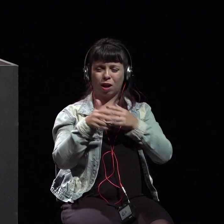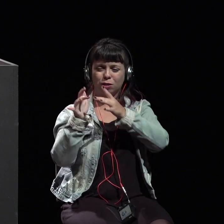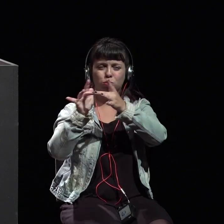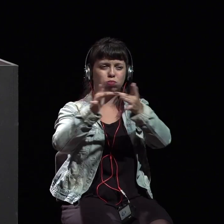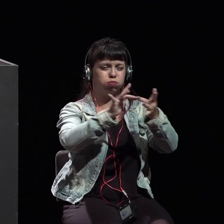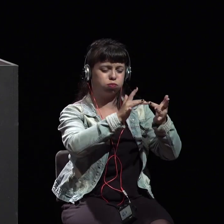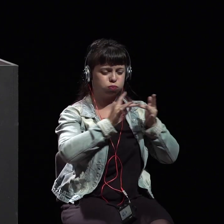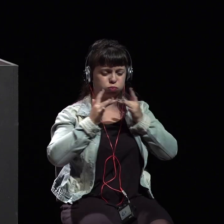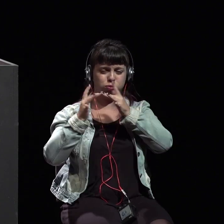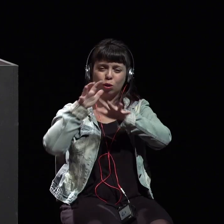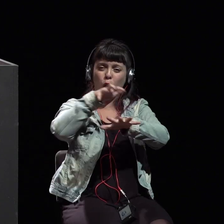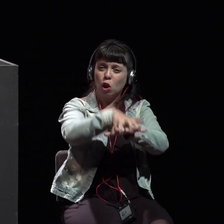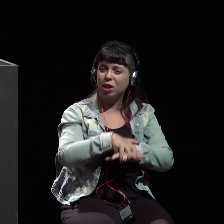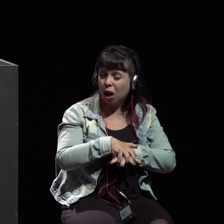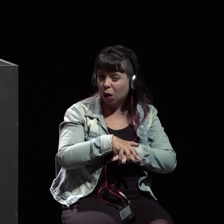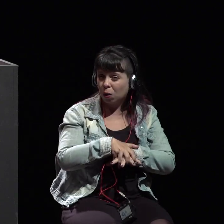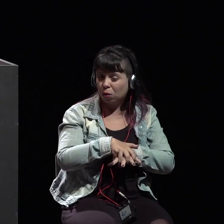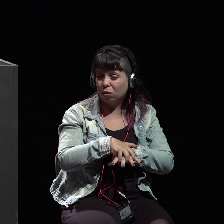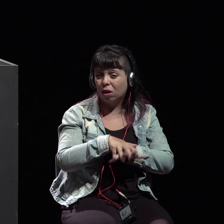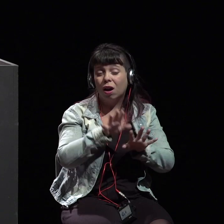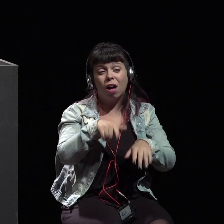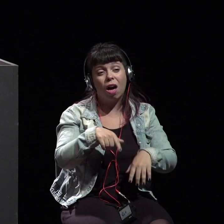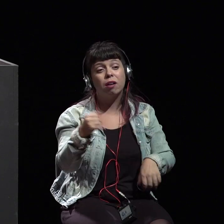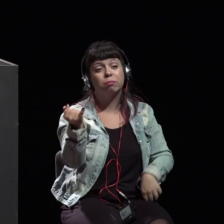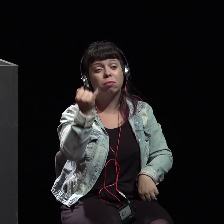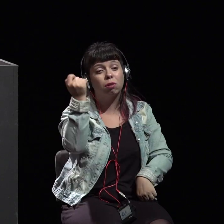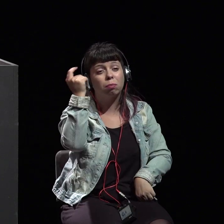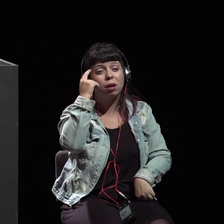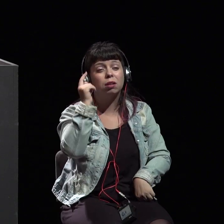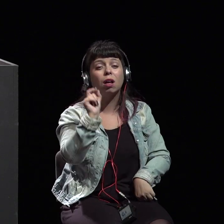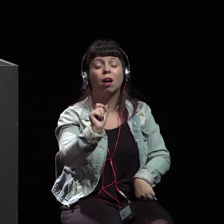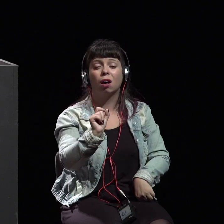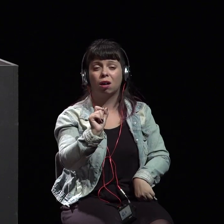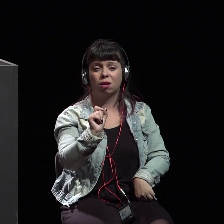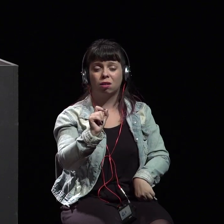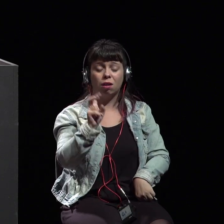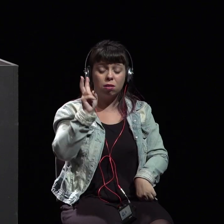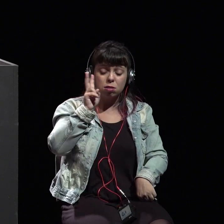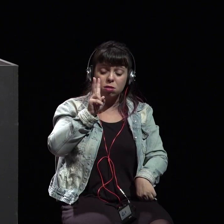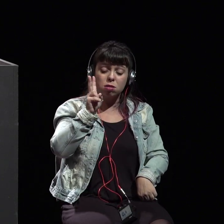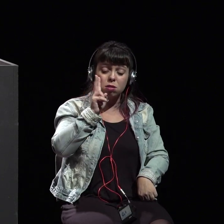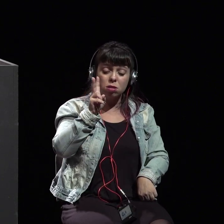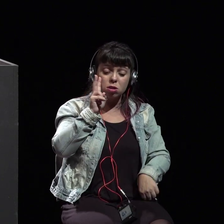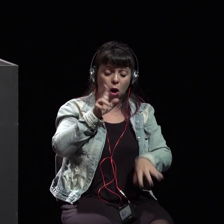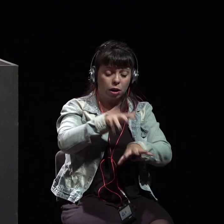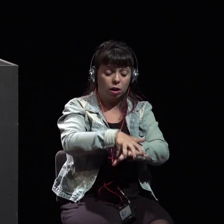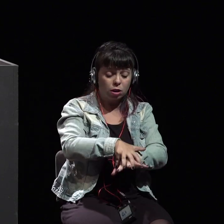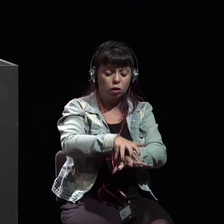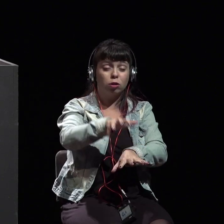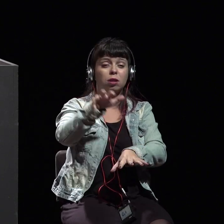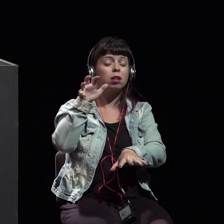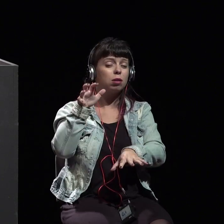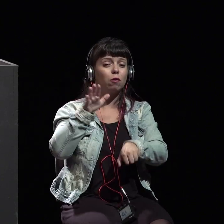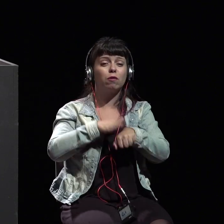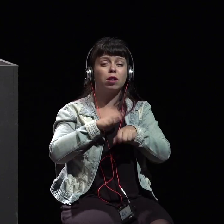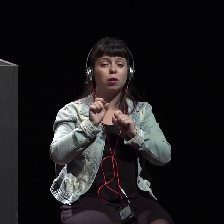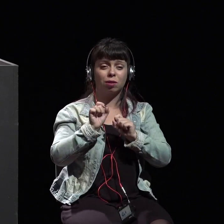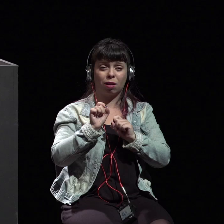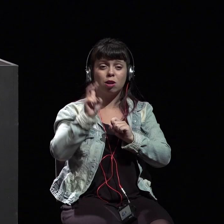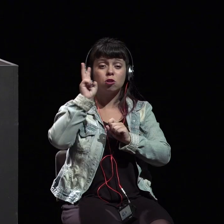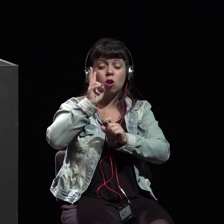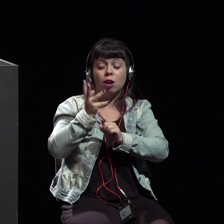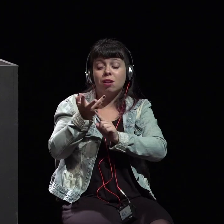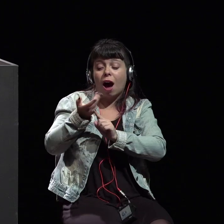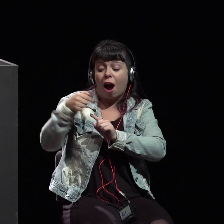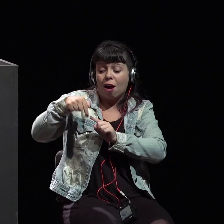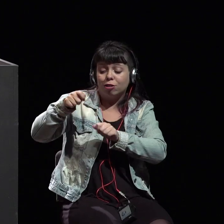or could an art history in the process of decolonization do, and what work might it generate? Again, I won't claim that this